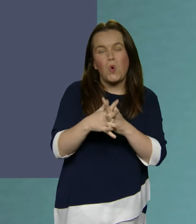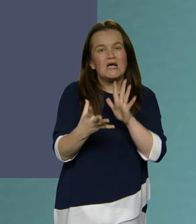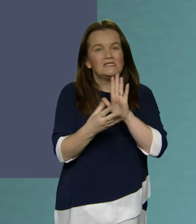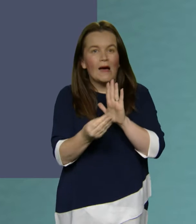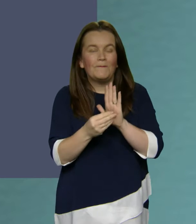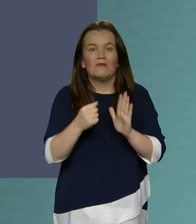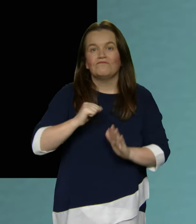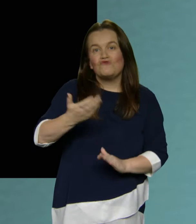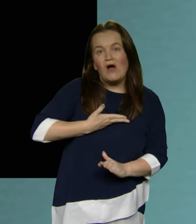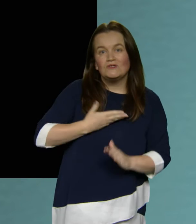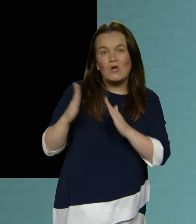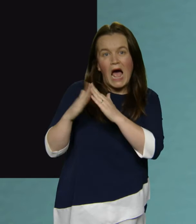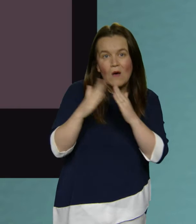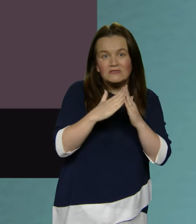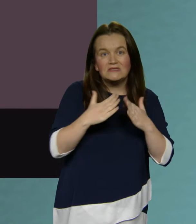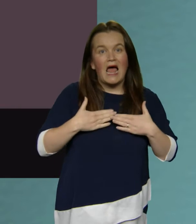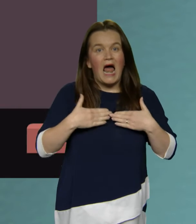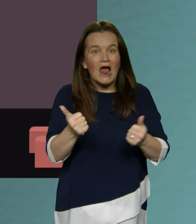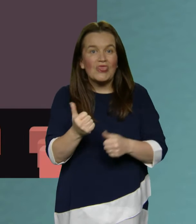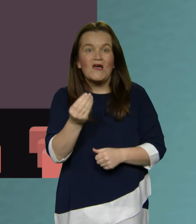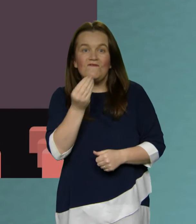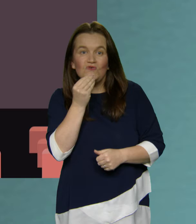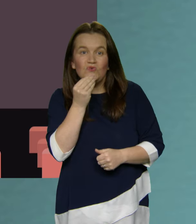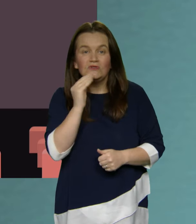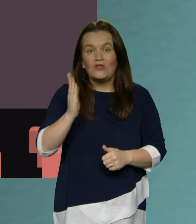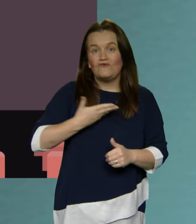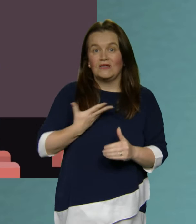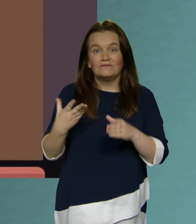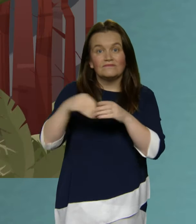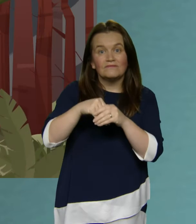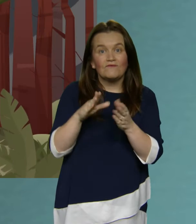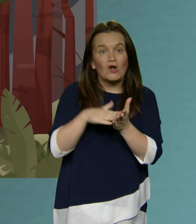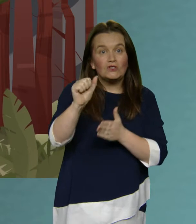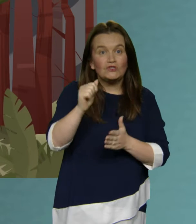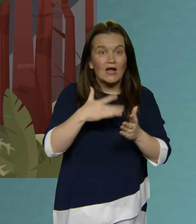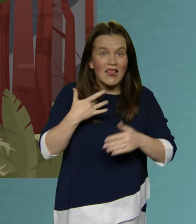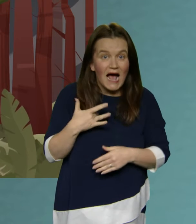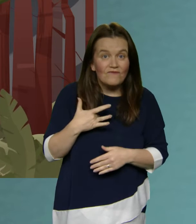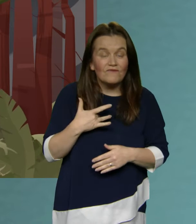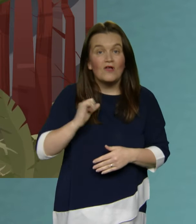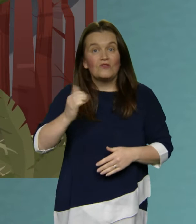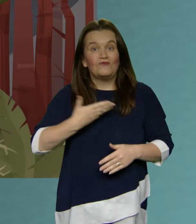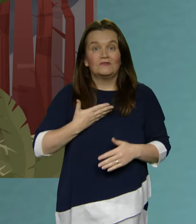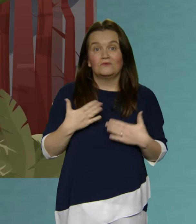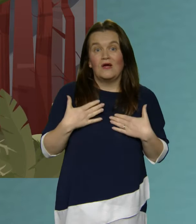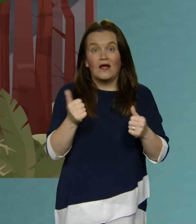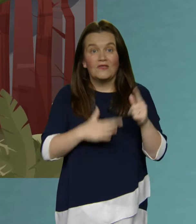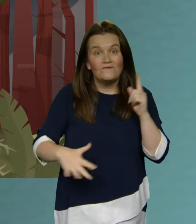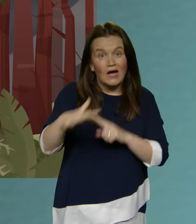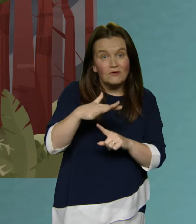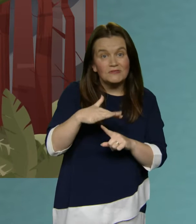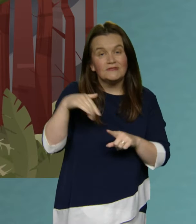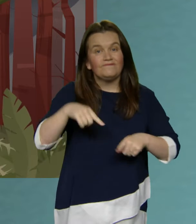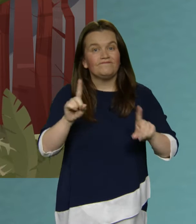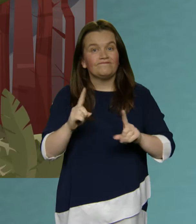health and food, the right to take part in cultural life, and the right to a healthy environment. These are